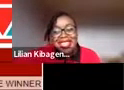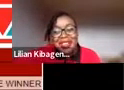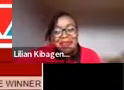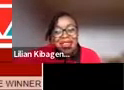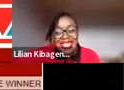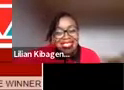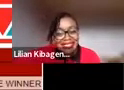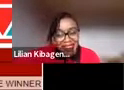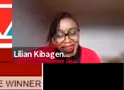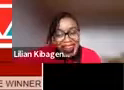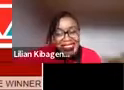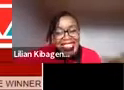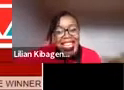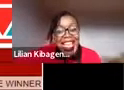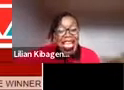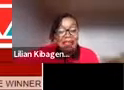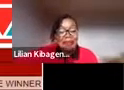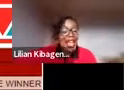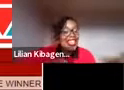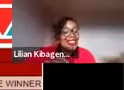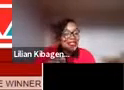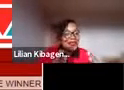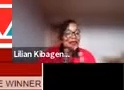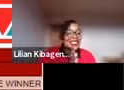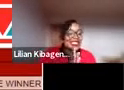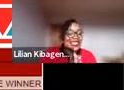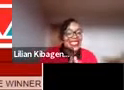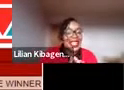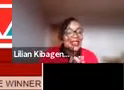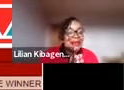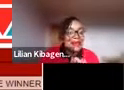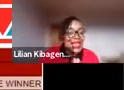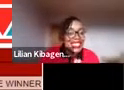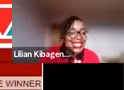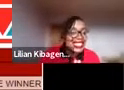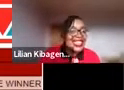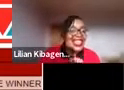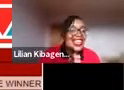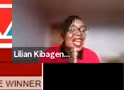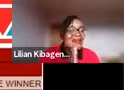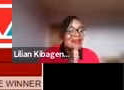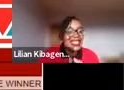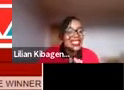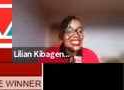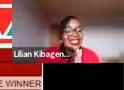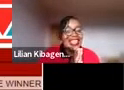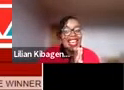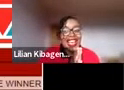Kisumu as our first runners up. I know this is an amazing